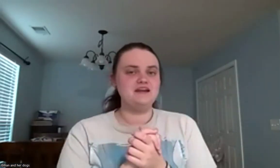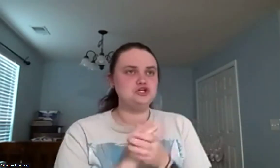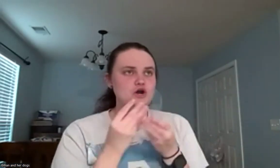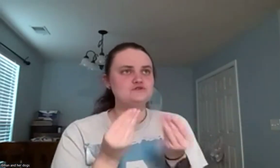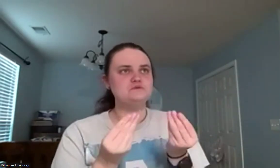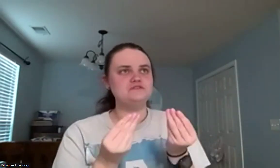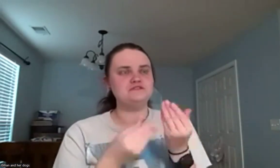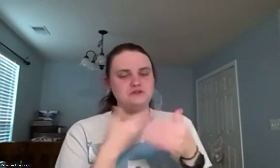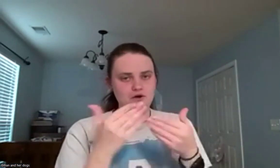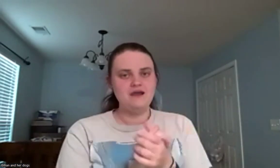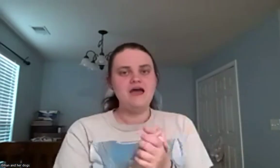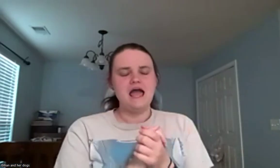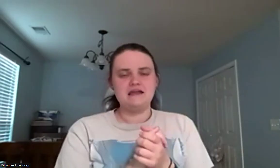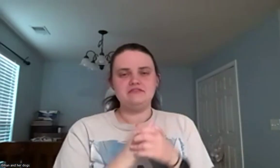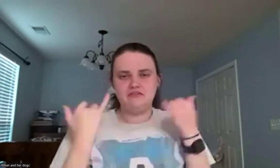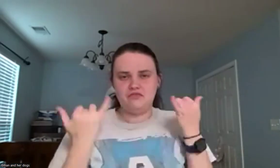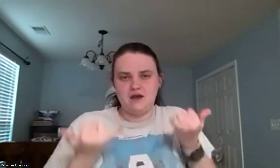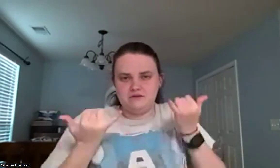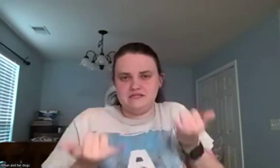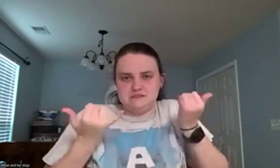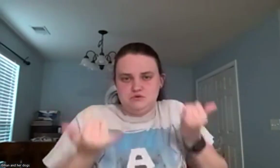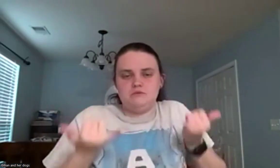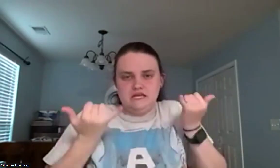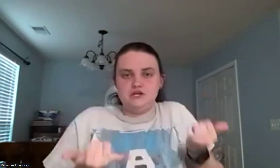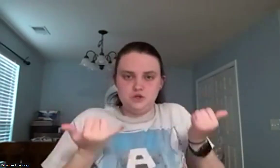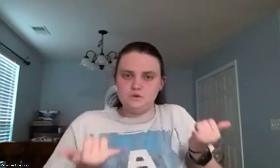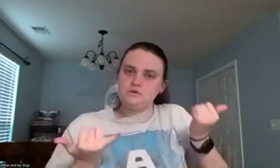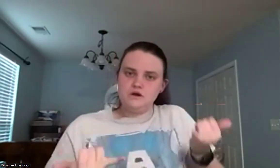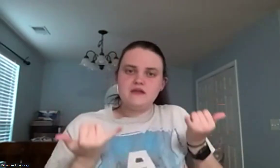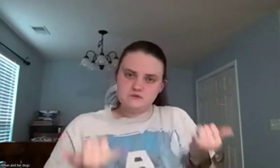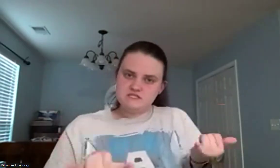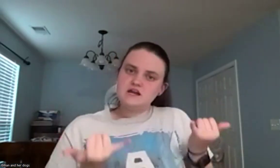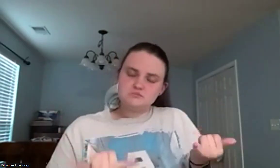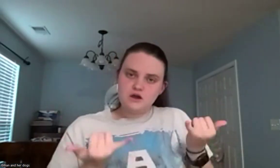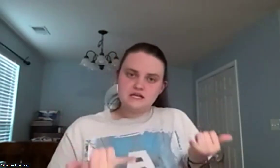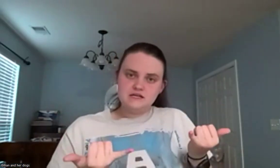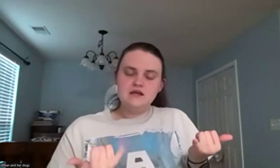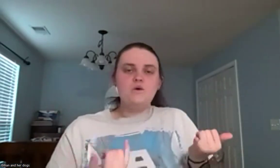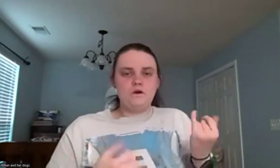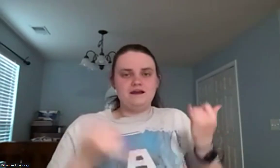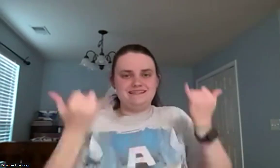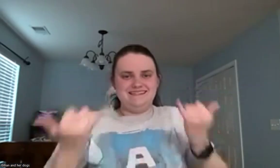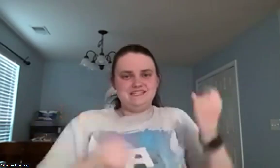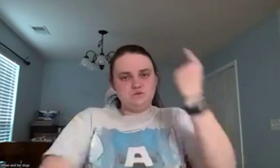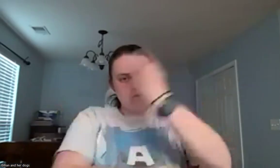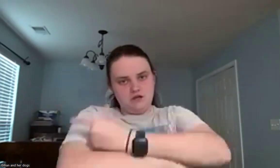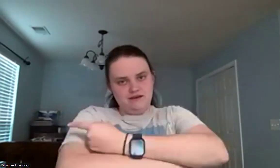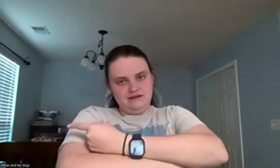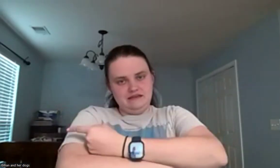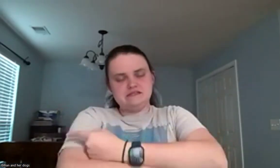of goes with the flow, and I think that this is probably a newer one that was kind of brought in, whereas this one is